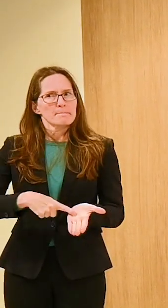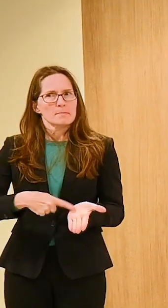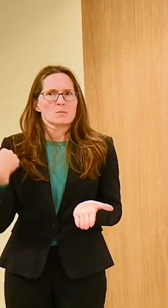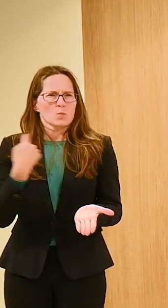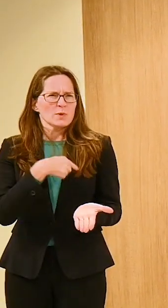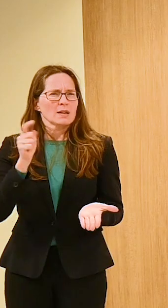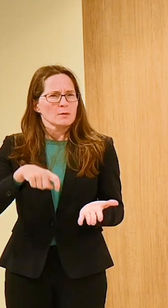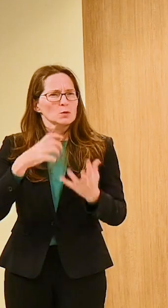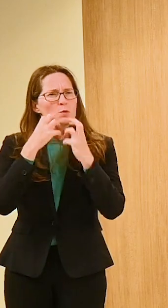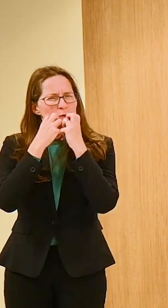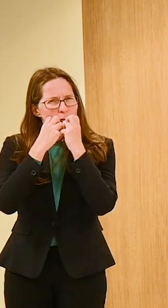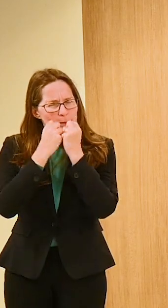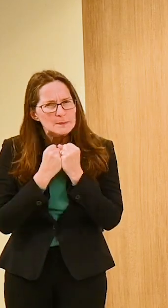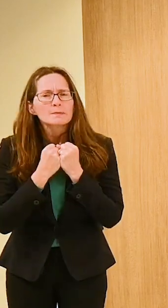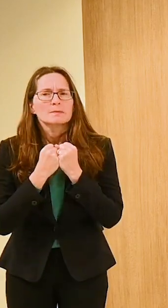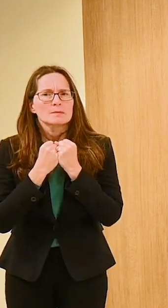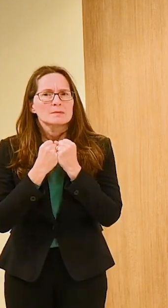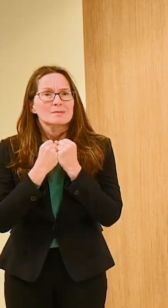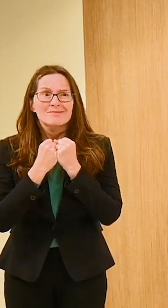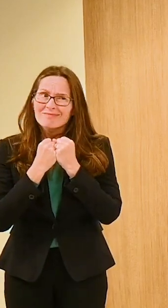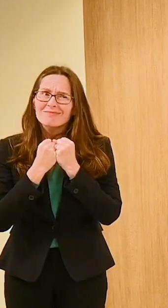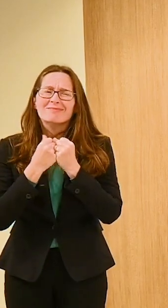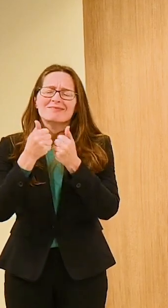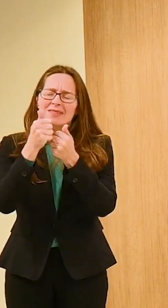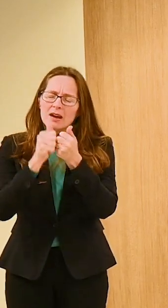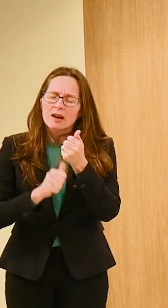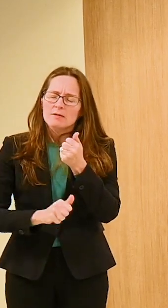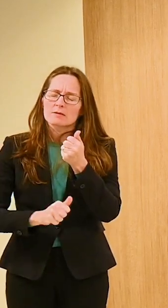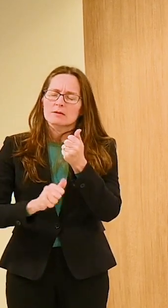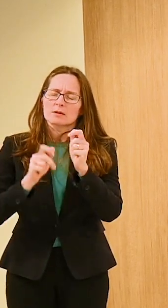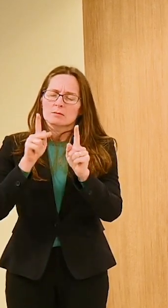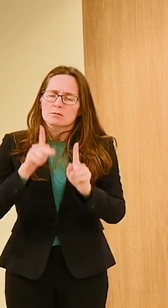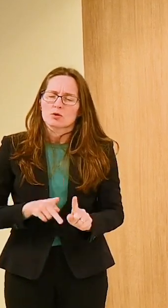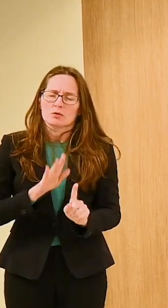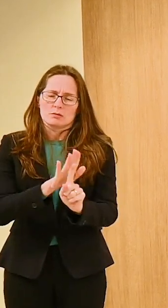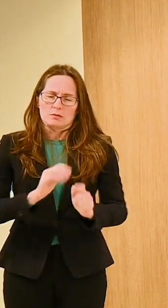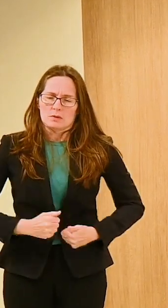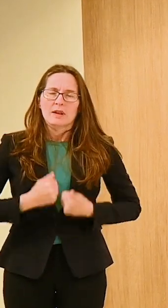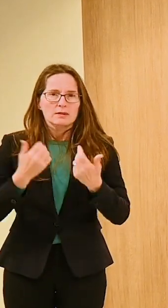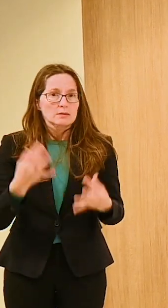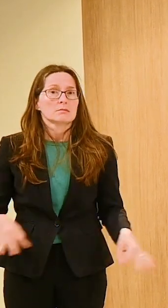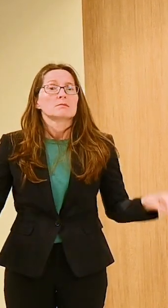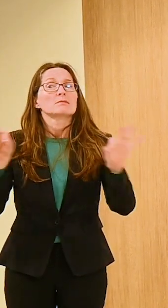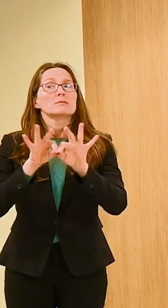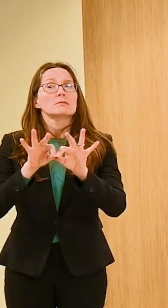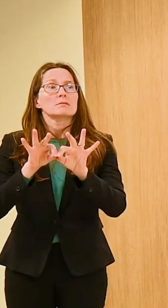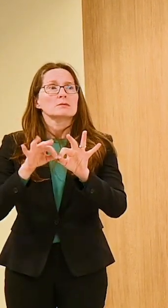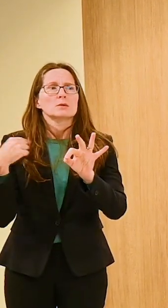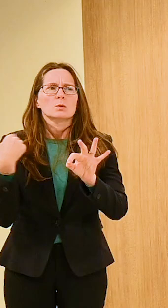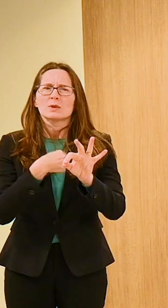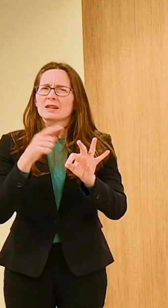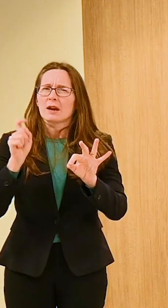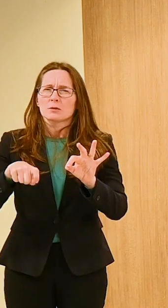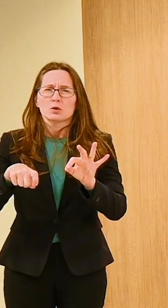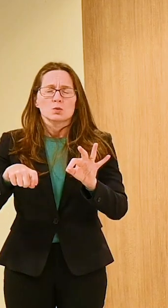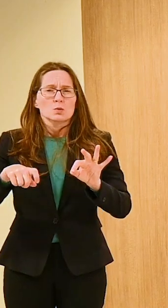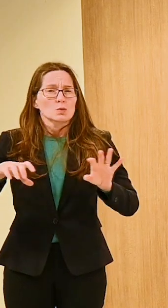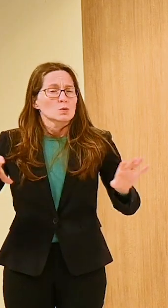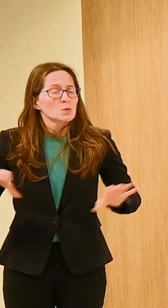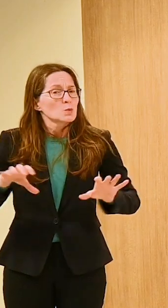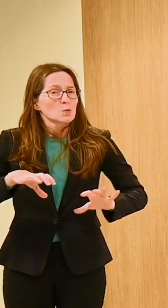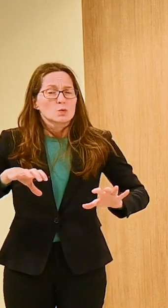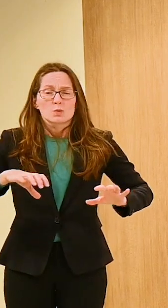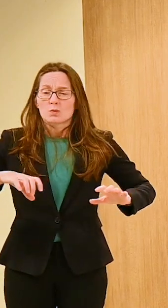matters. Every life matters, and we need to do what we need to do to deal with these very